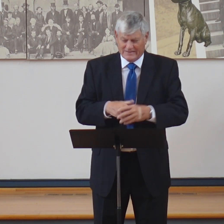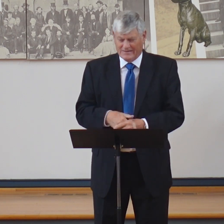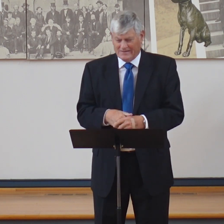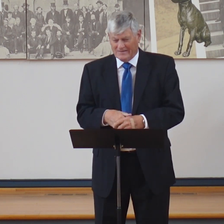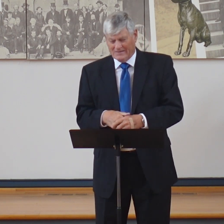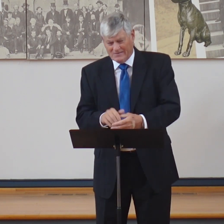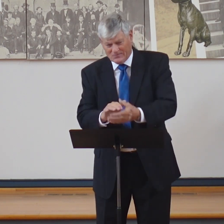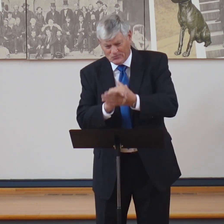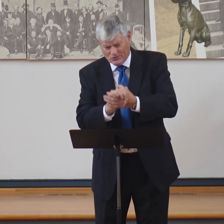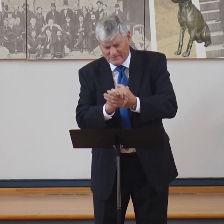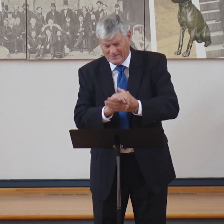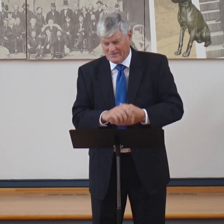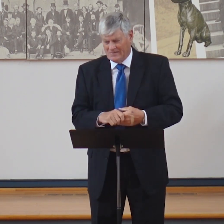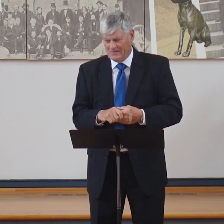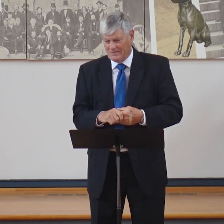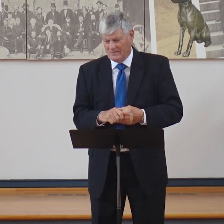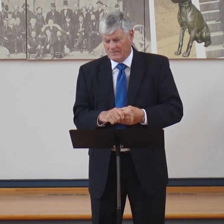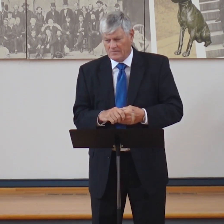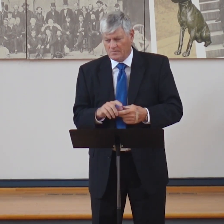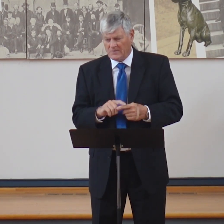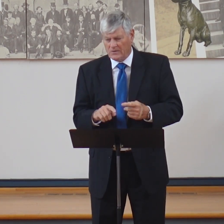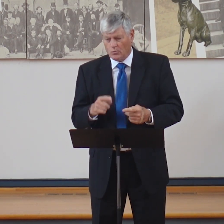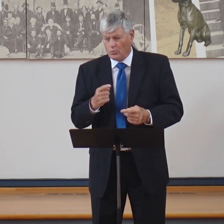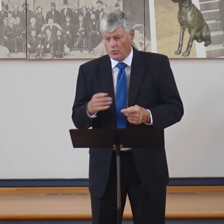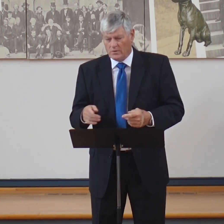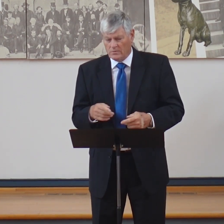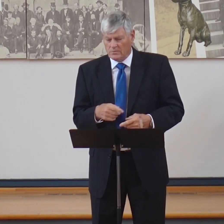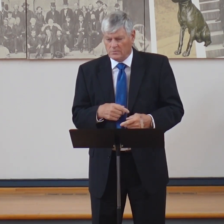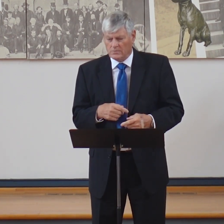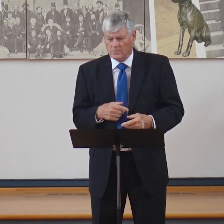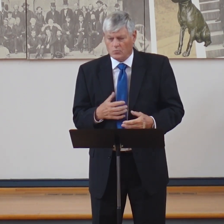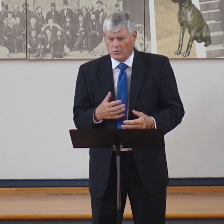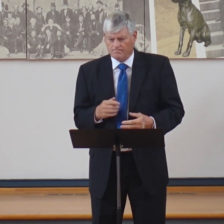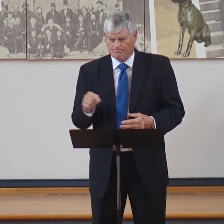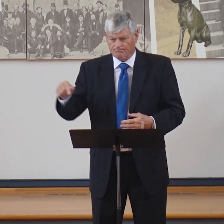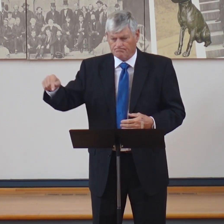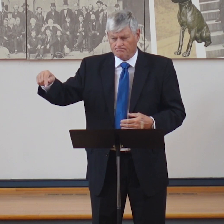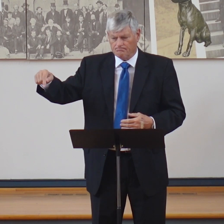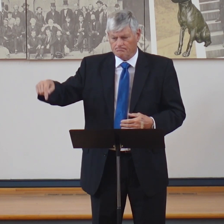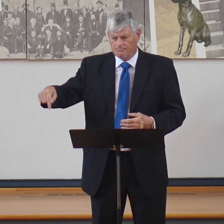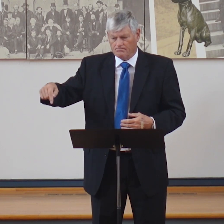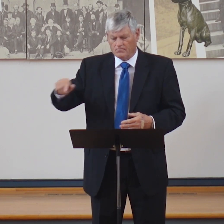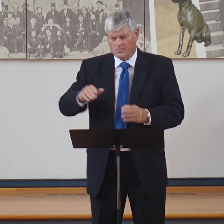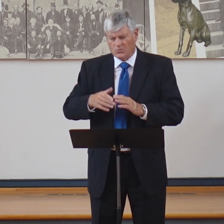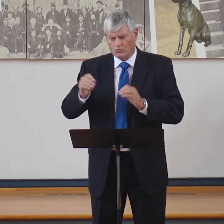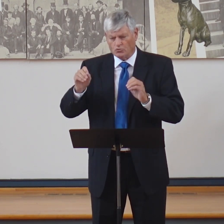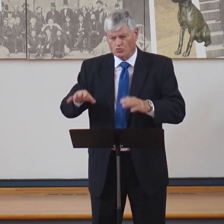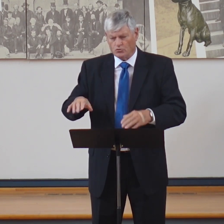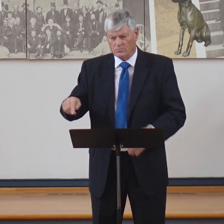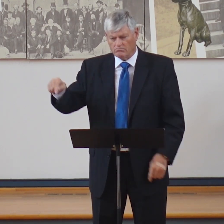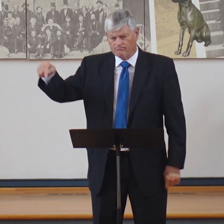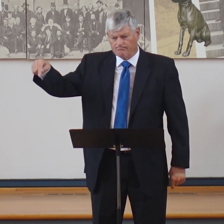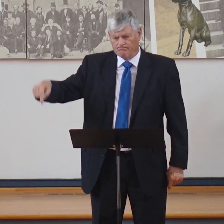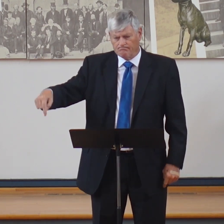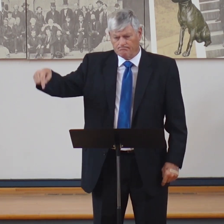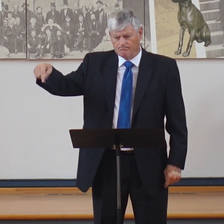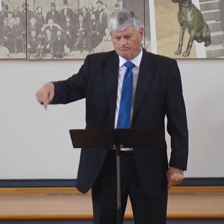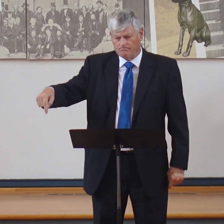She graduated with a grad degree, and that was fantastic. But she said, "You know what? I want to become a teacher here